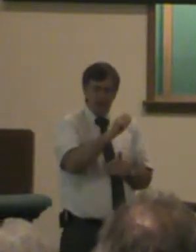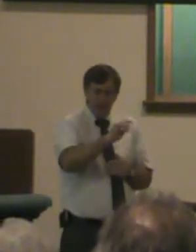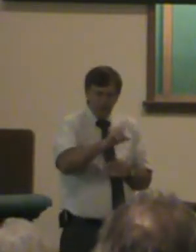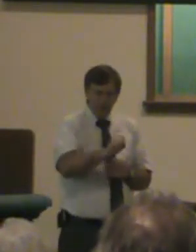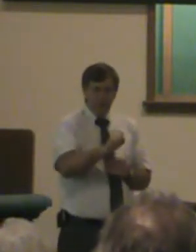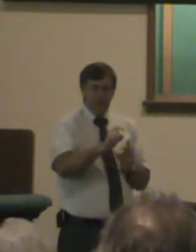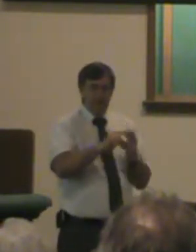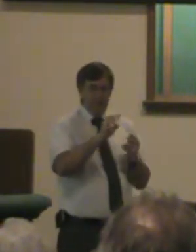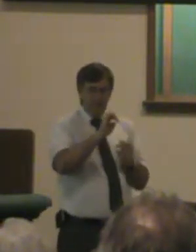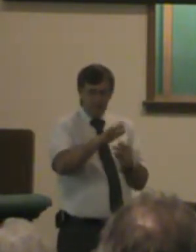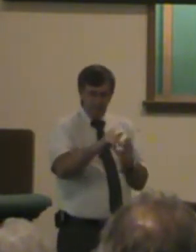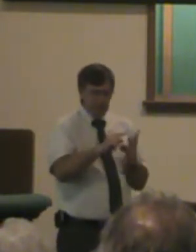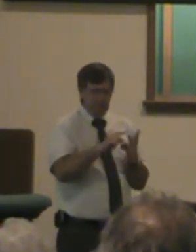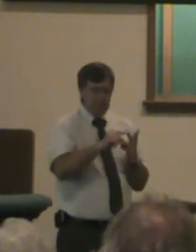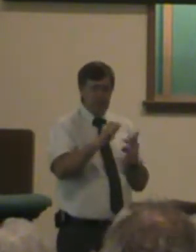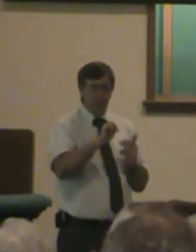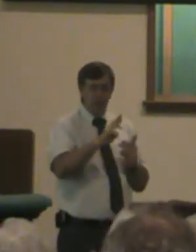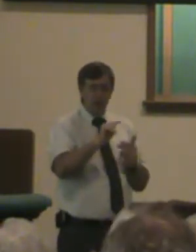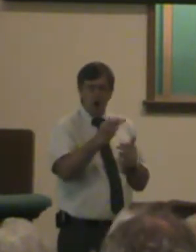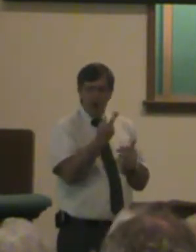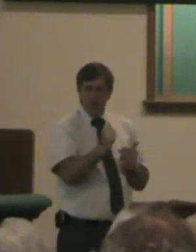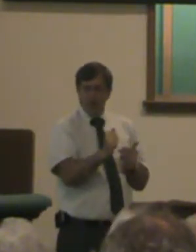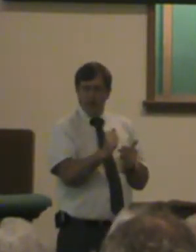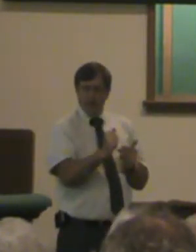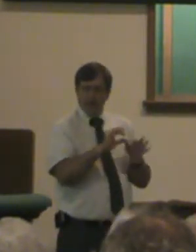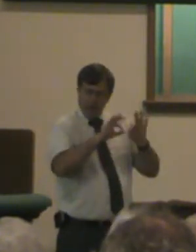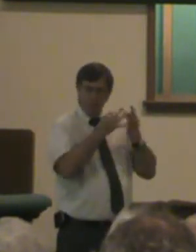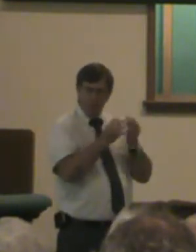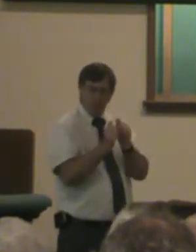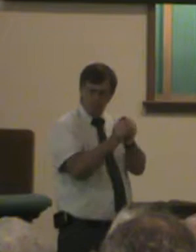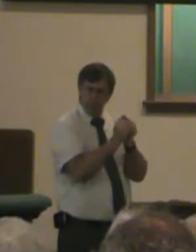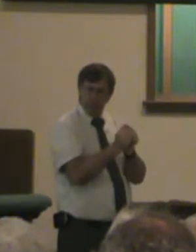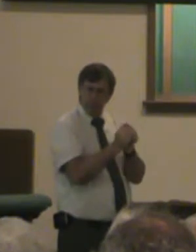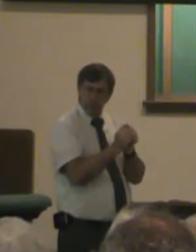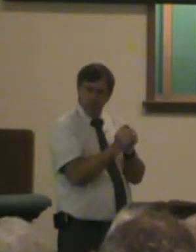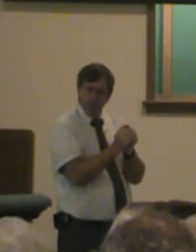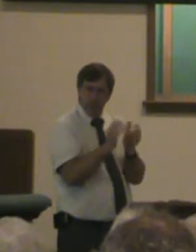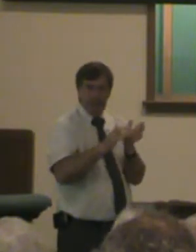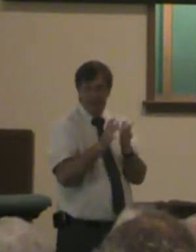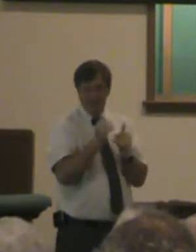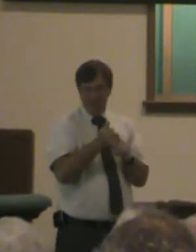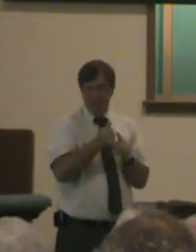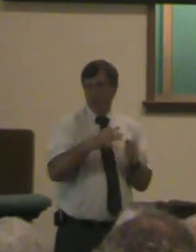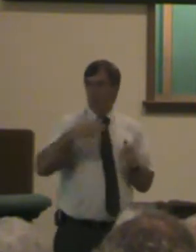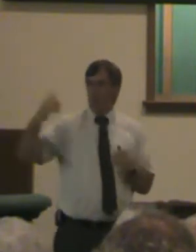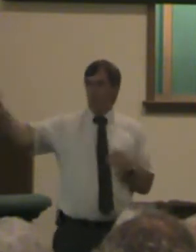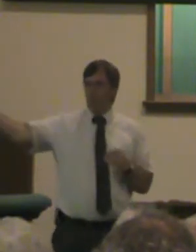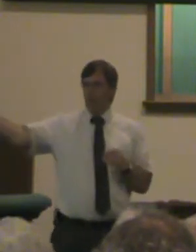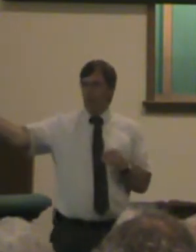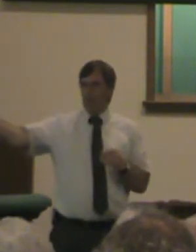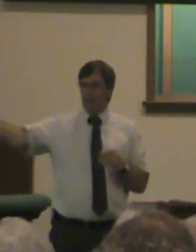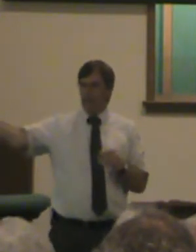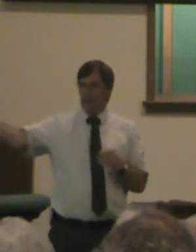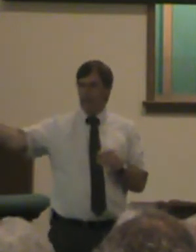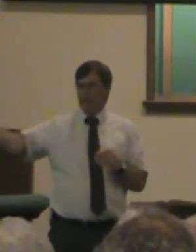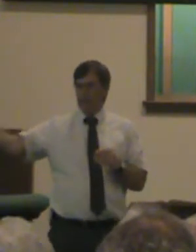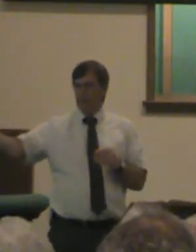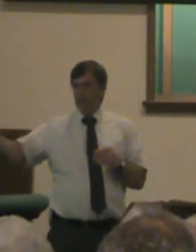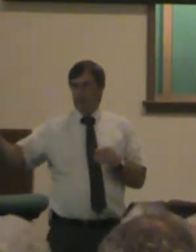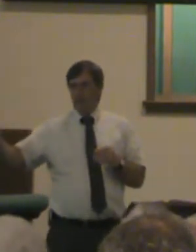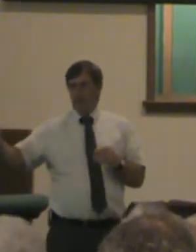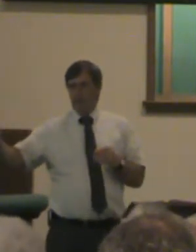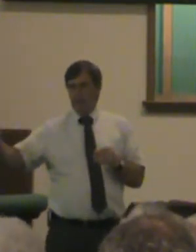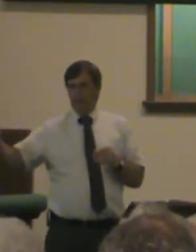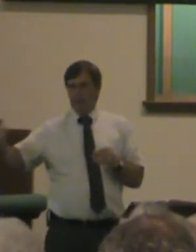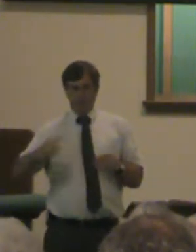family communal relationship they shared with each other. He's away and aware of the pending health condition